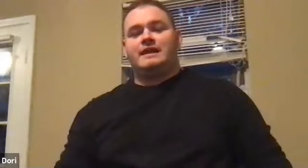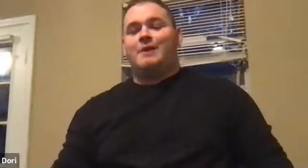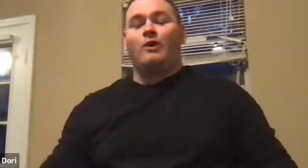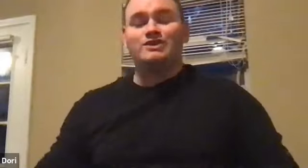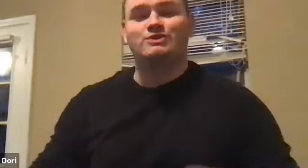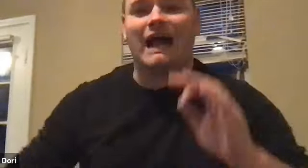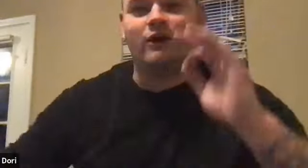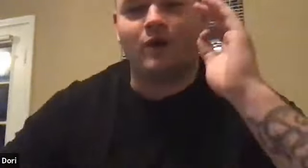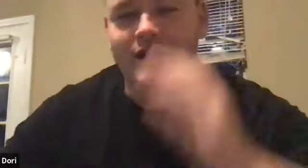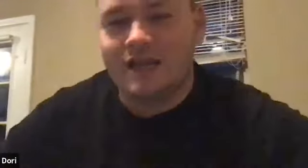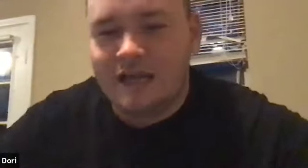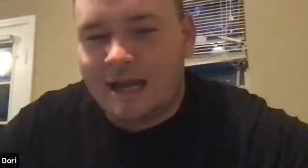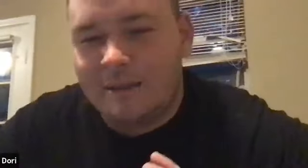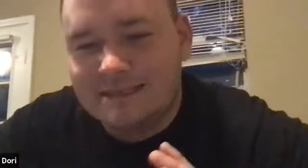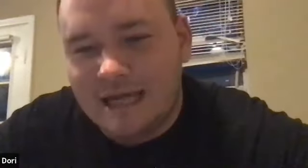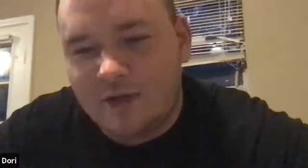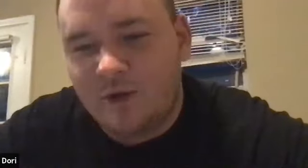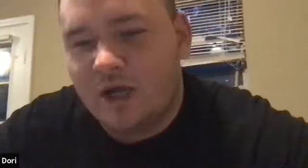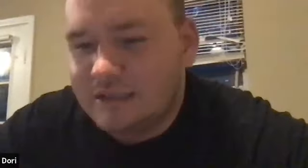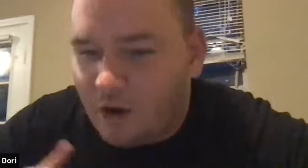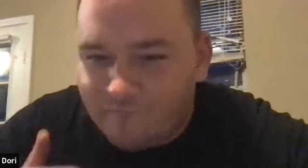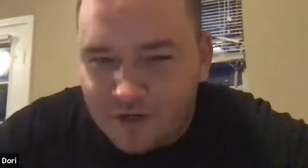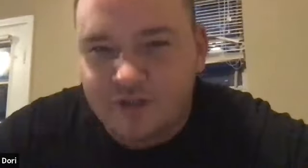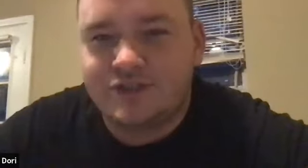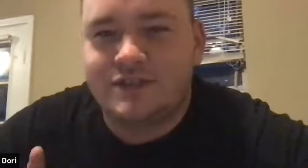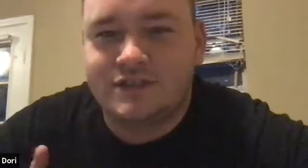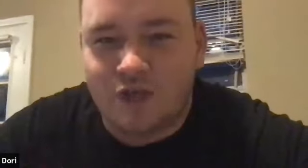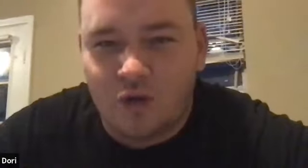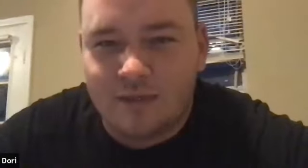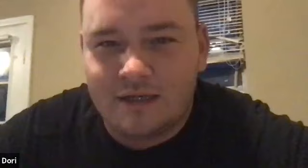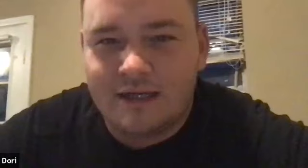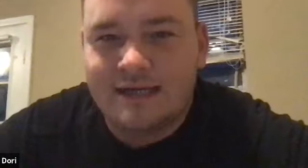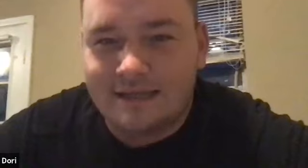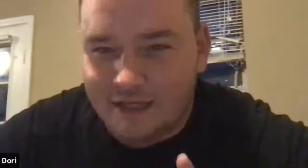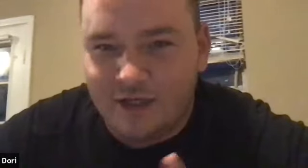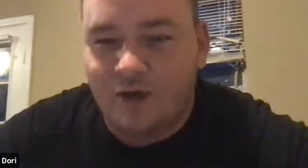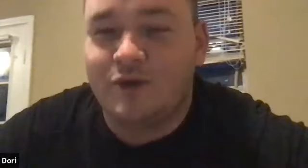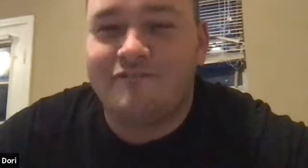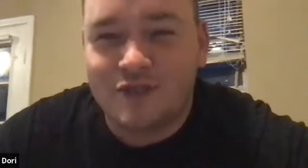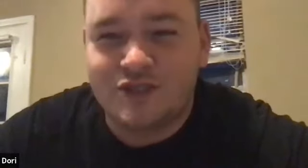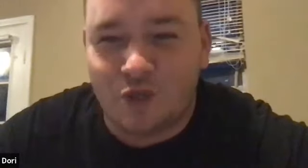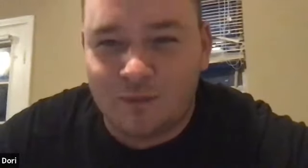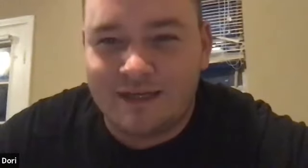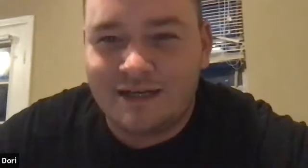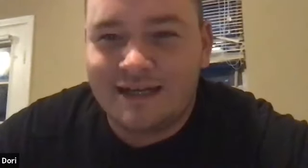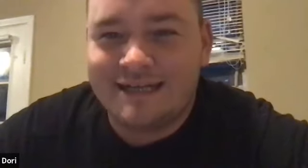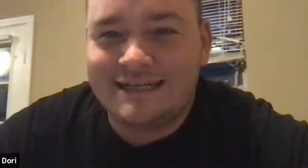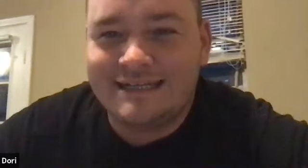And once you download it, let me tell you, your first sermon, there you go. Your first sermon needs to